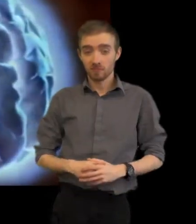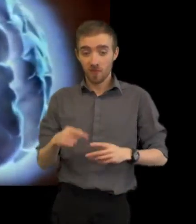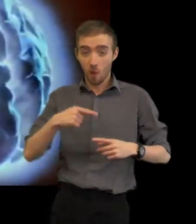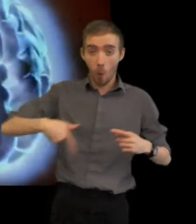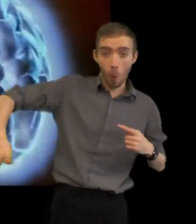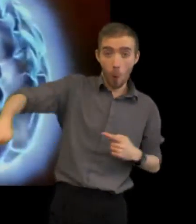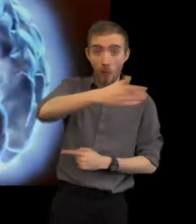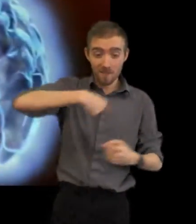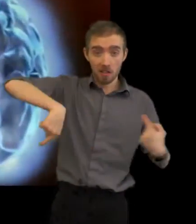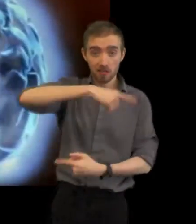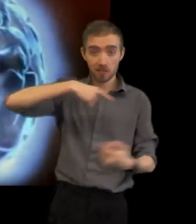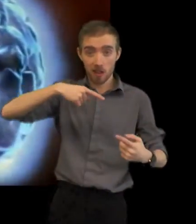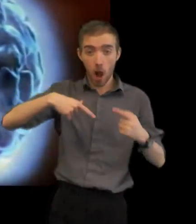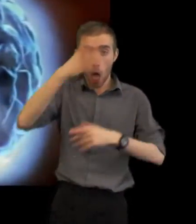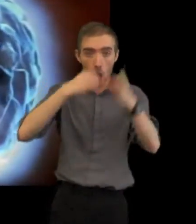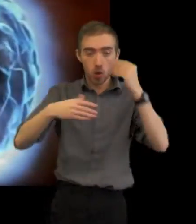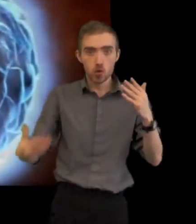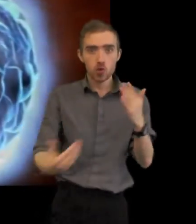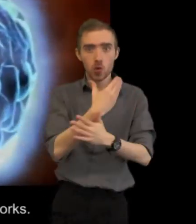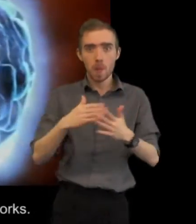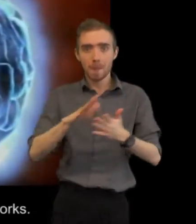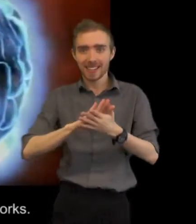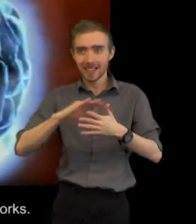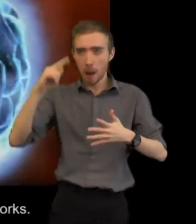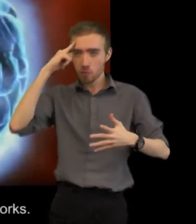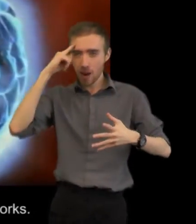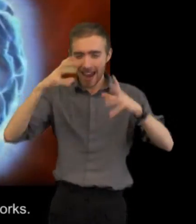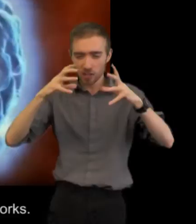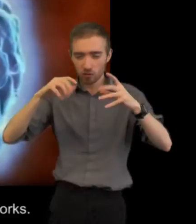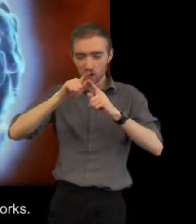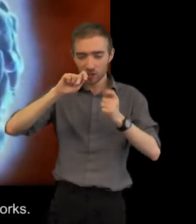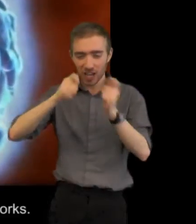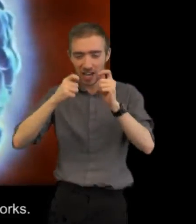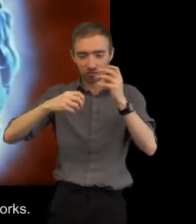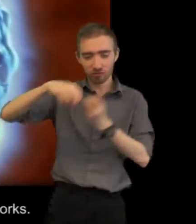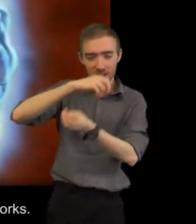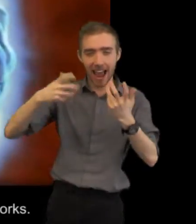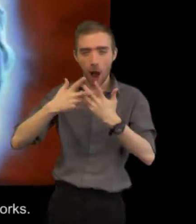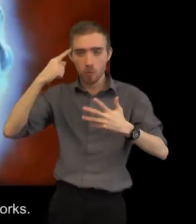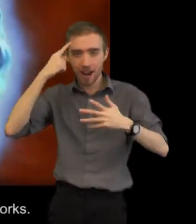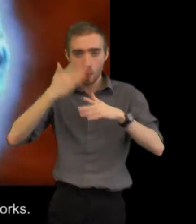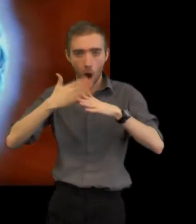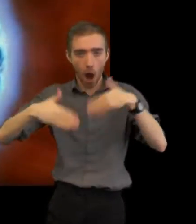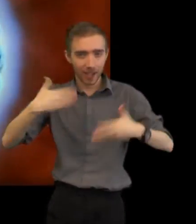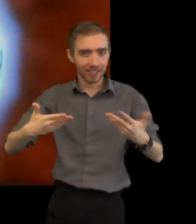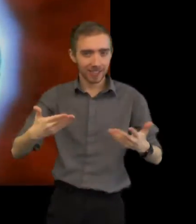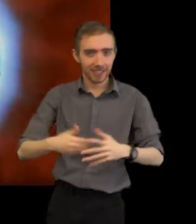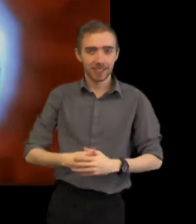As for every single one of us, learning something new means rearranging the way her brain works.